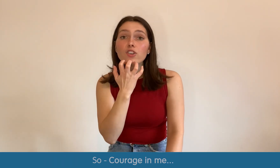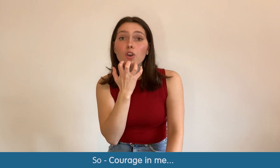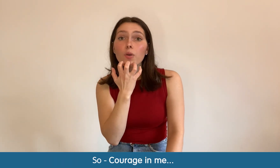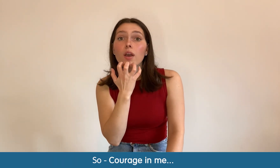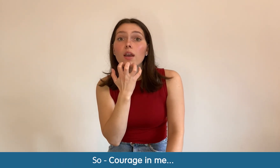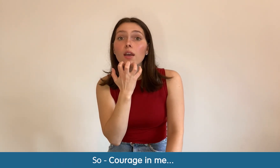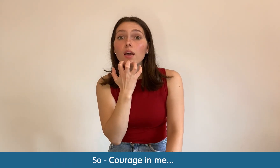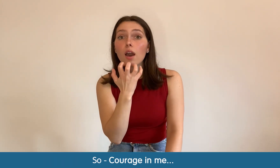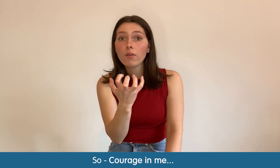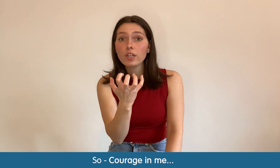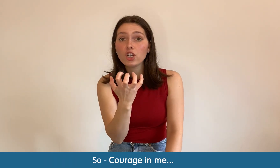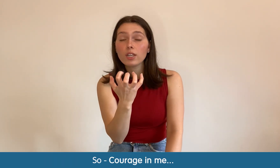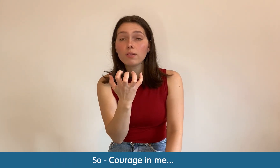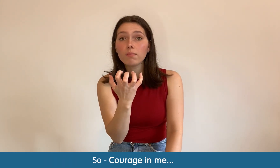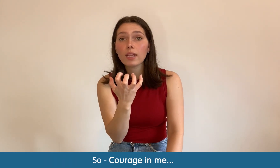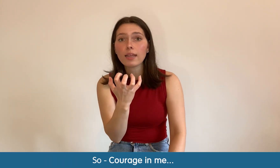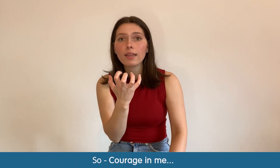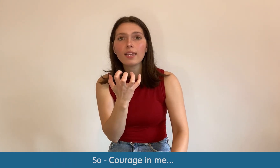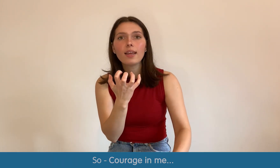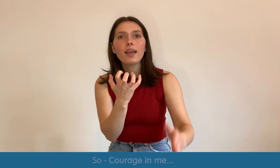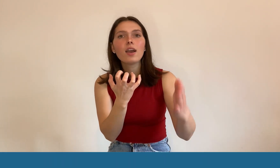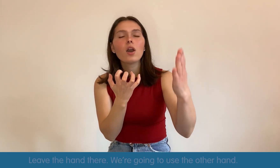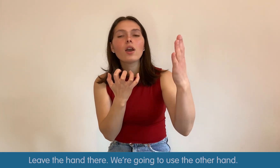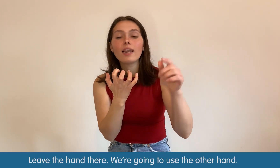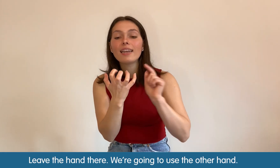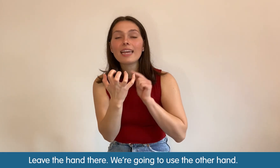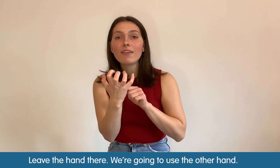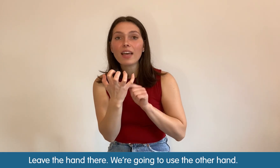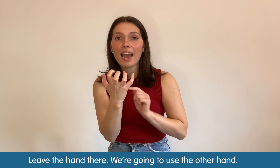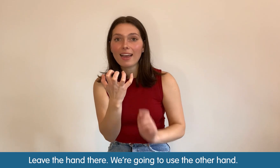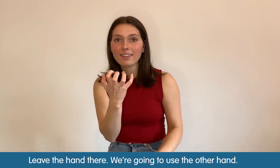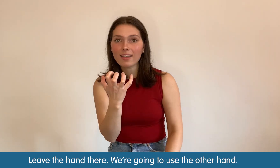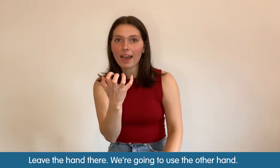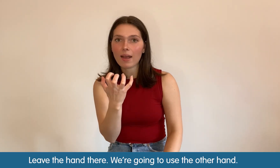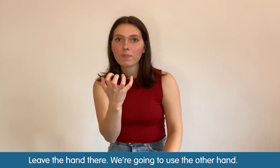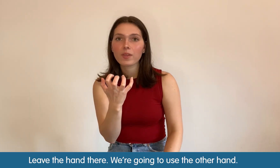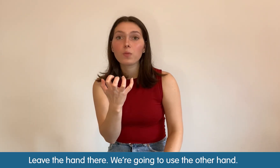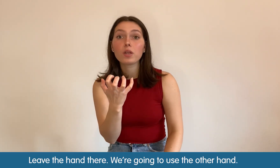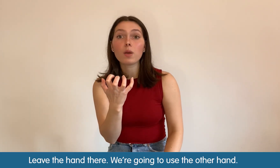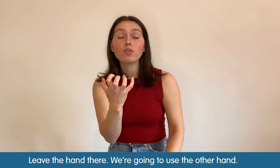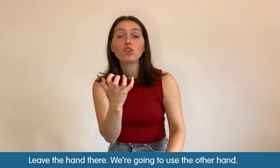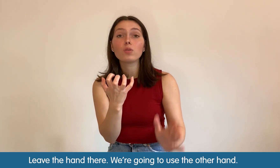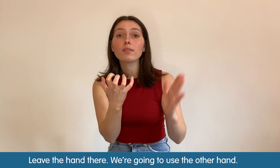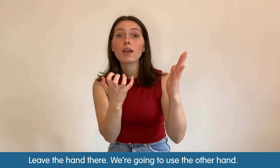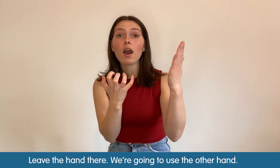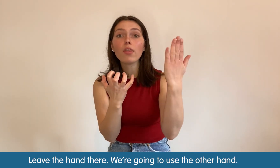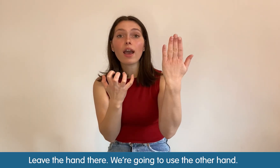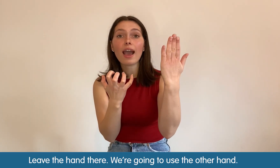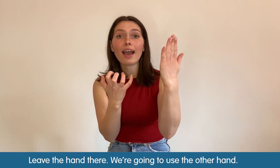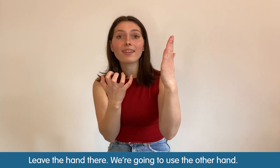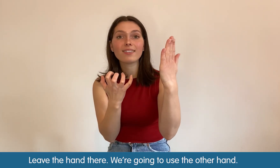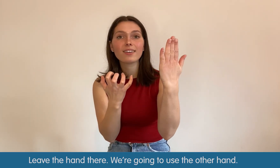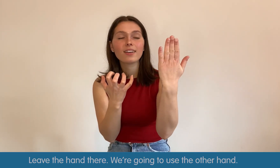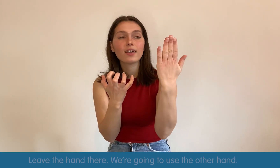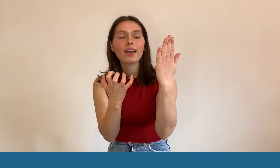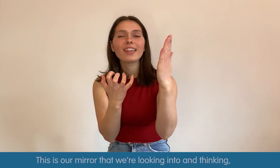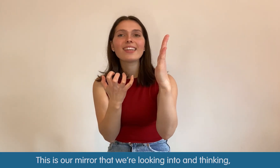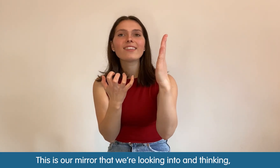So courage in me, leave the hand there. We're going to use the other hand. This is